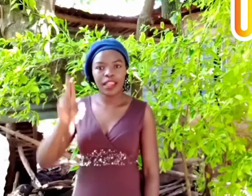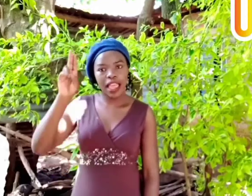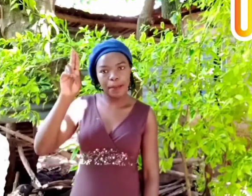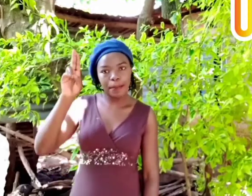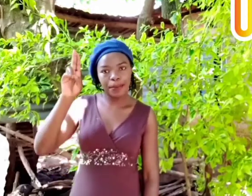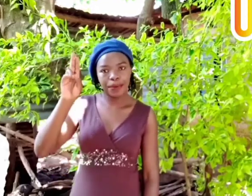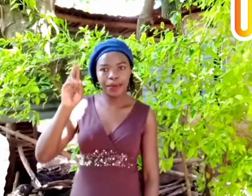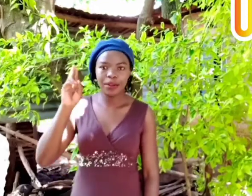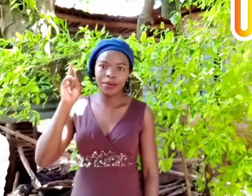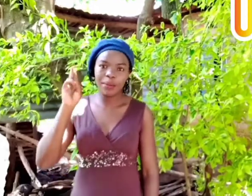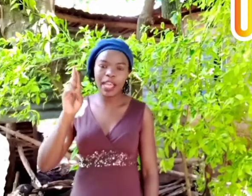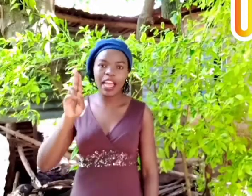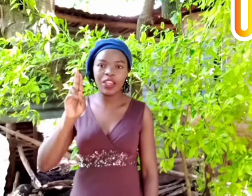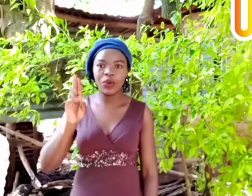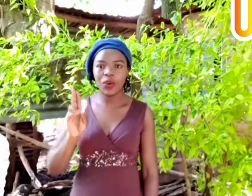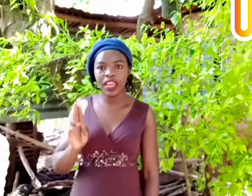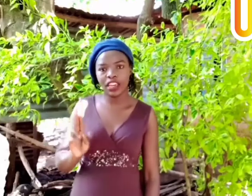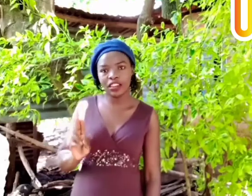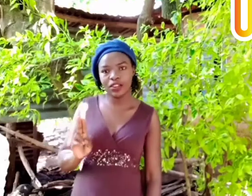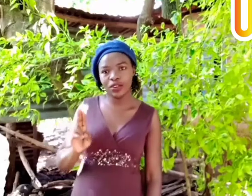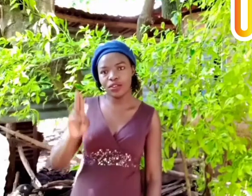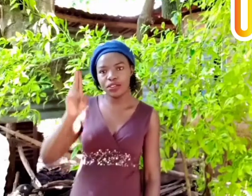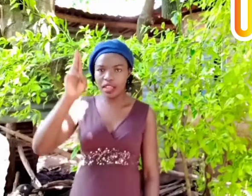Up. You make a U and it goes up.